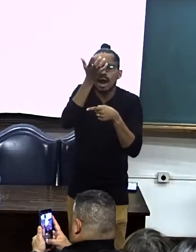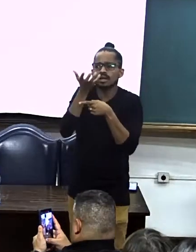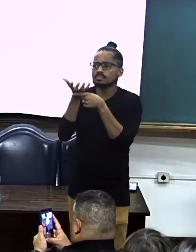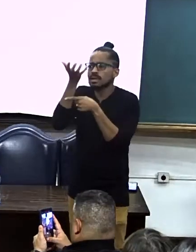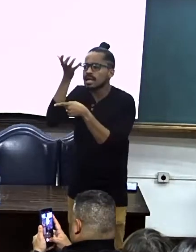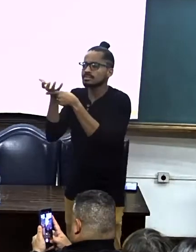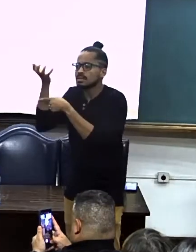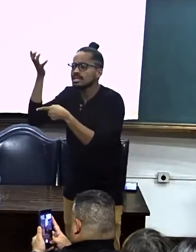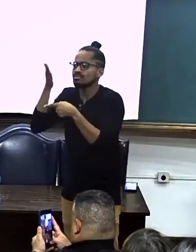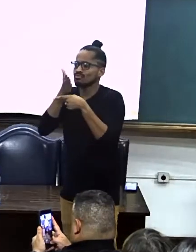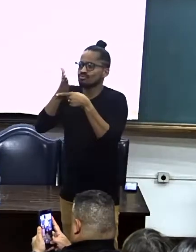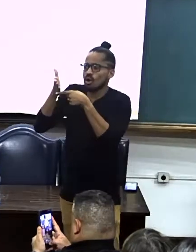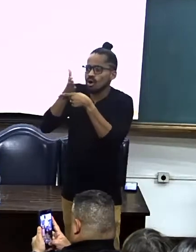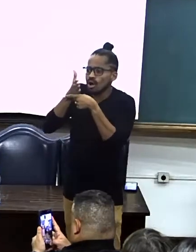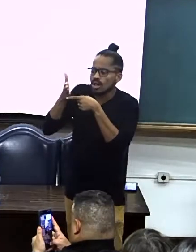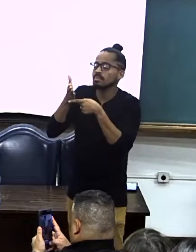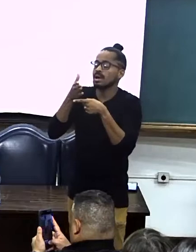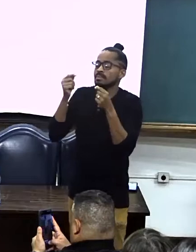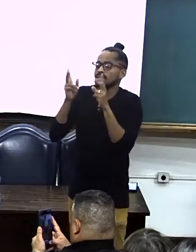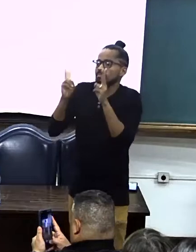the vowels all the same.